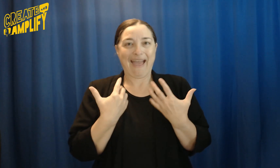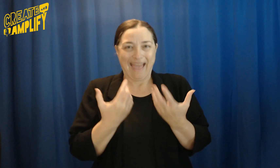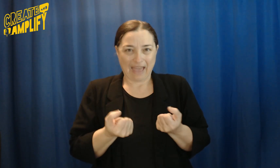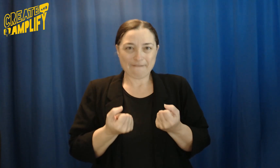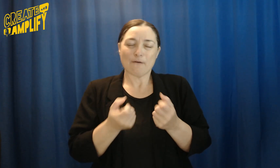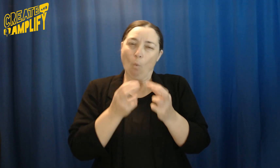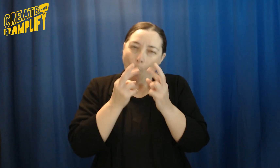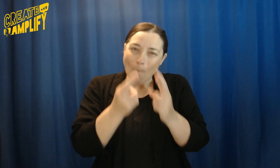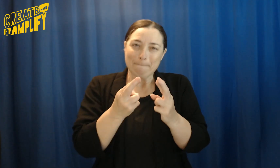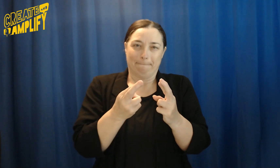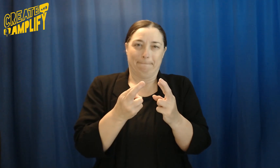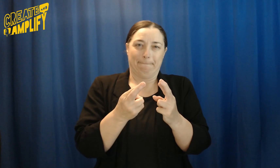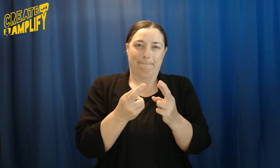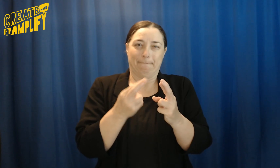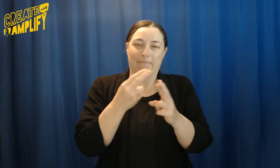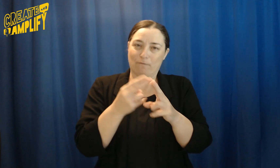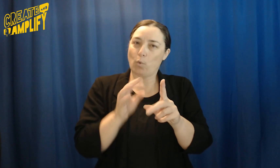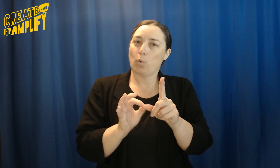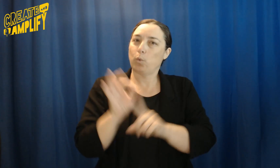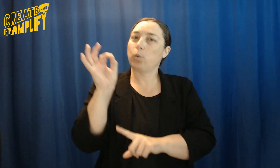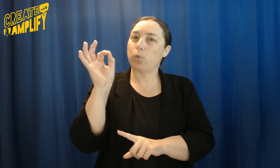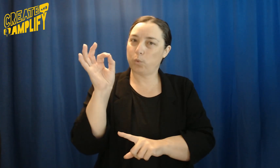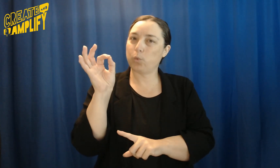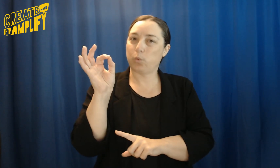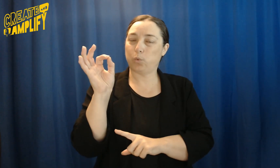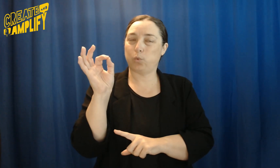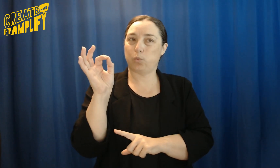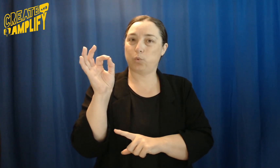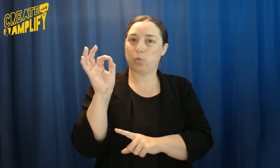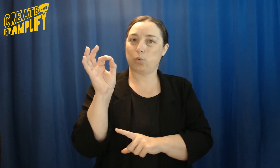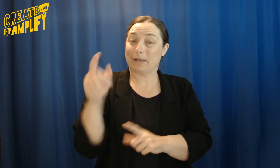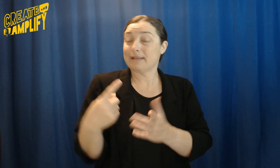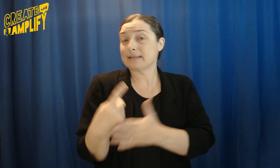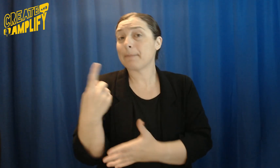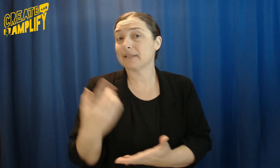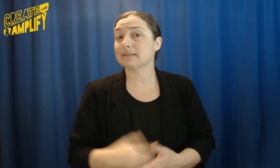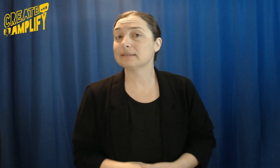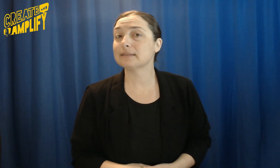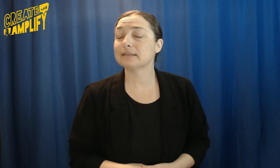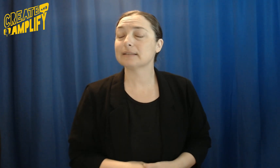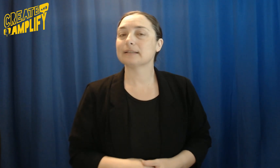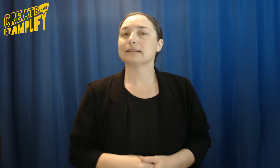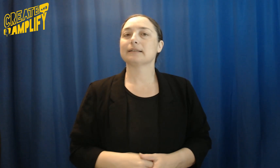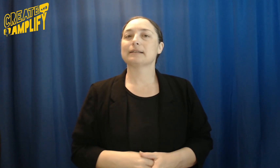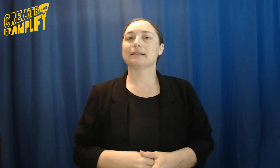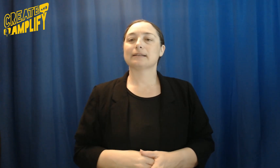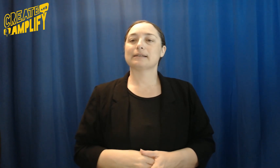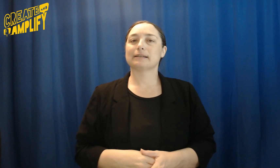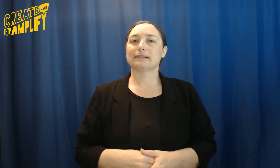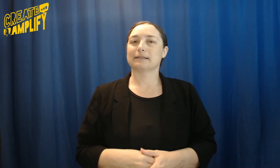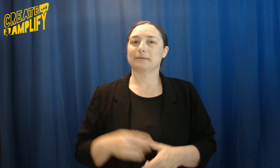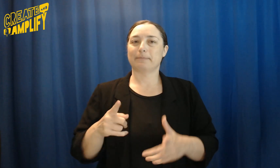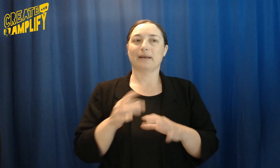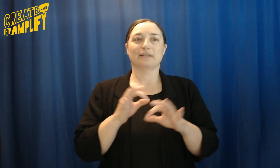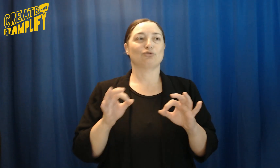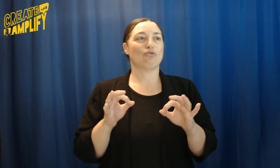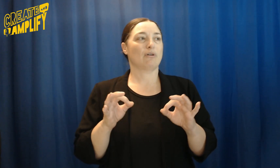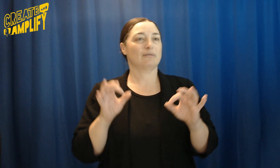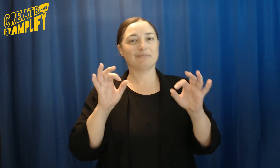times, which have come to pass. But it's not like a neat and tidy, full circle, happy ending thing. It's